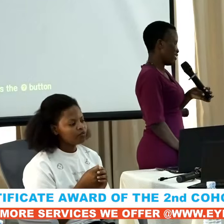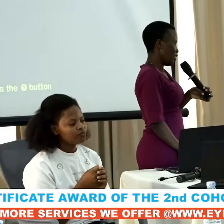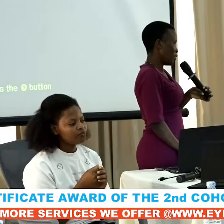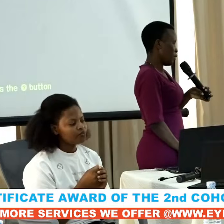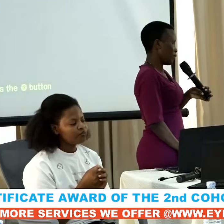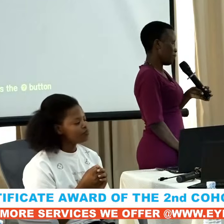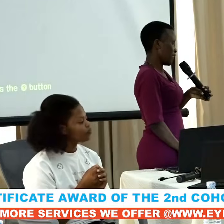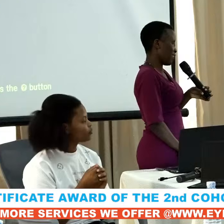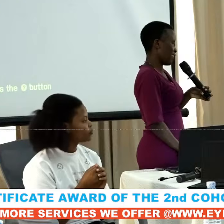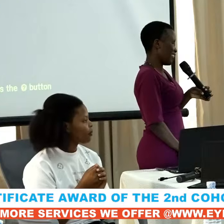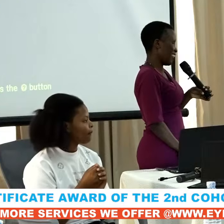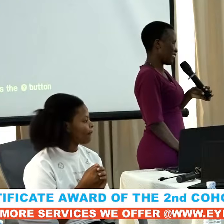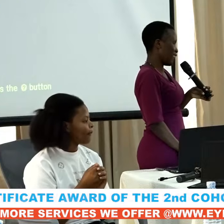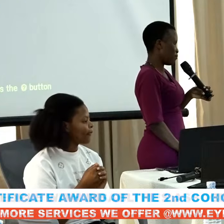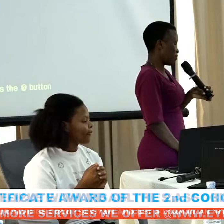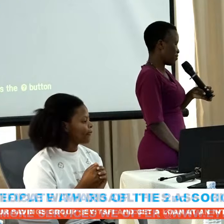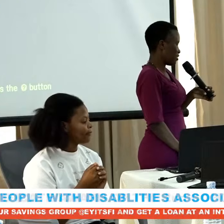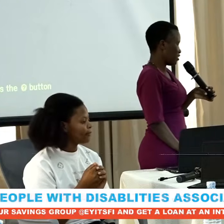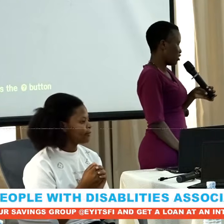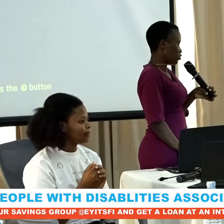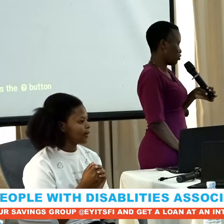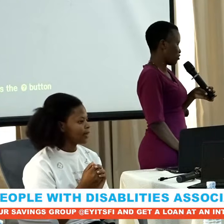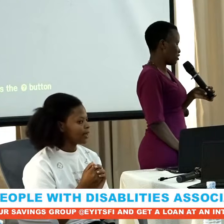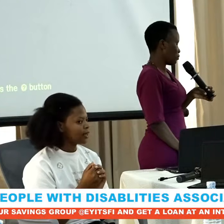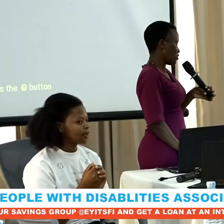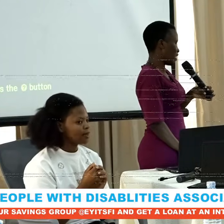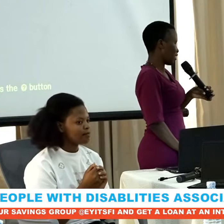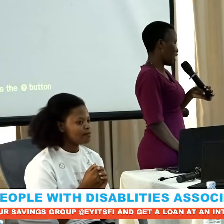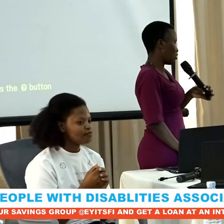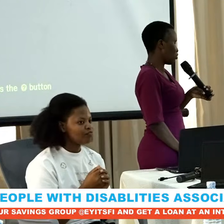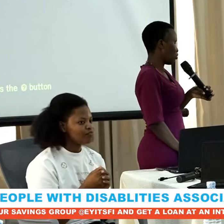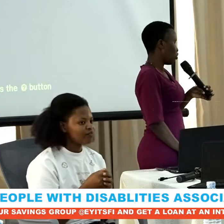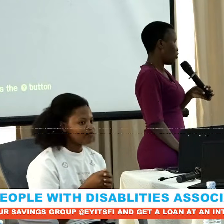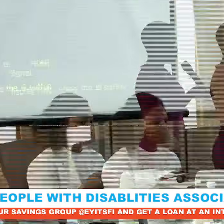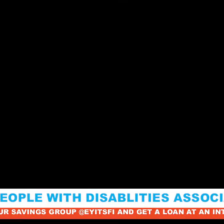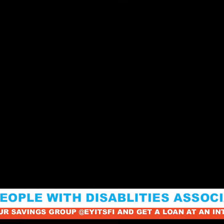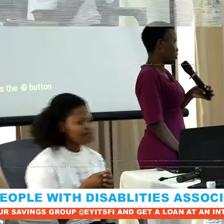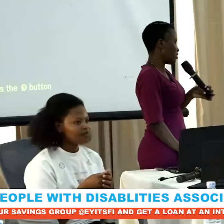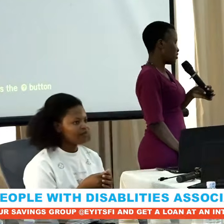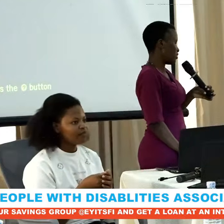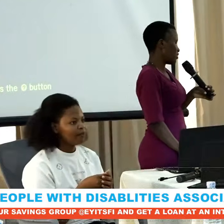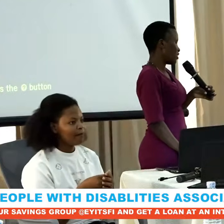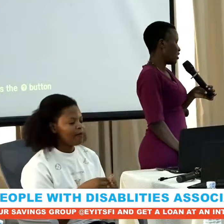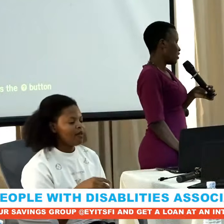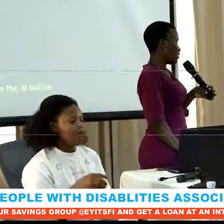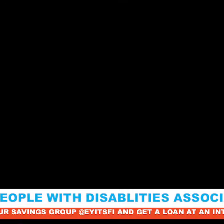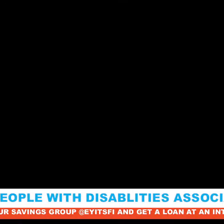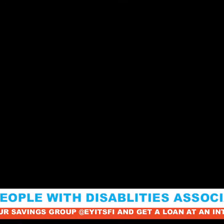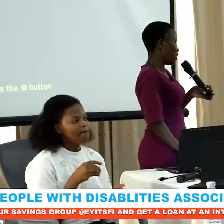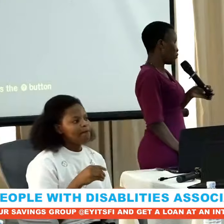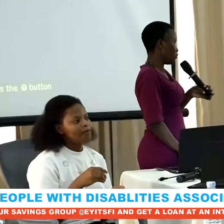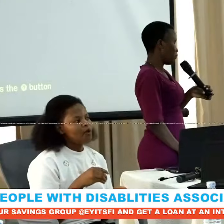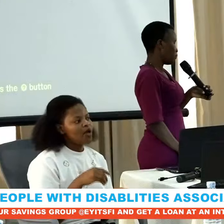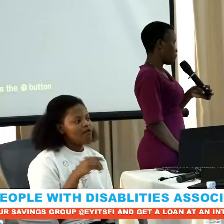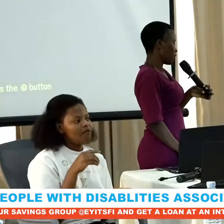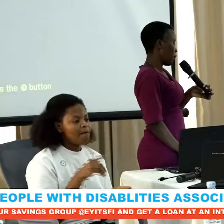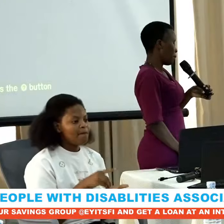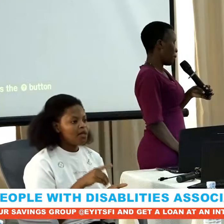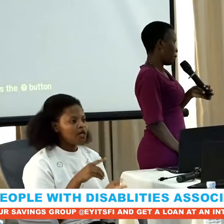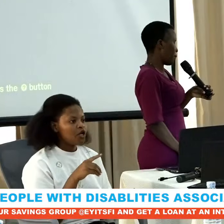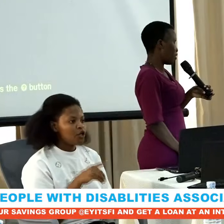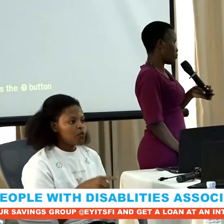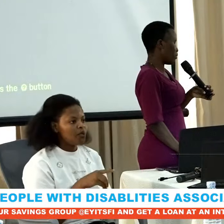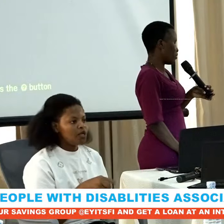doctors know better the terms used with that kind of disabilities. Then we have